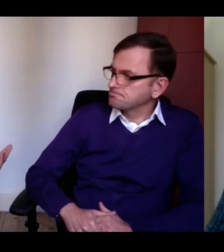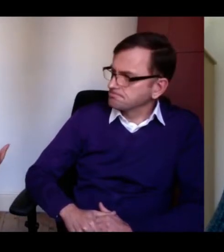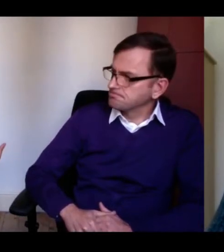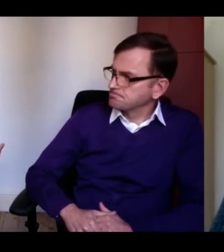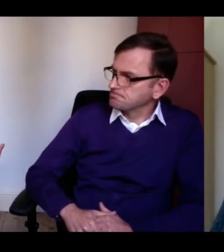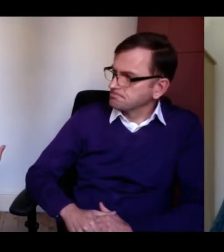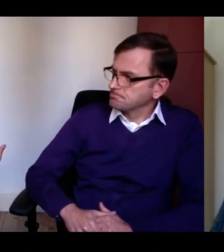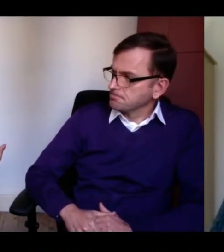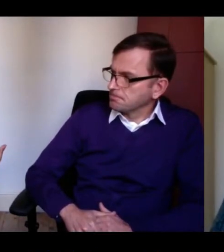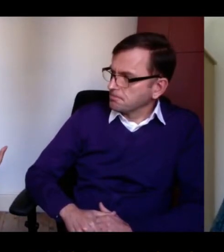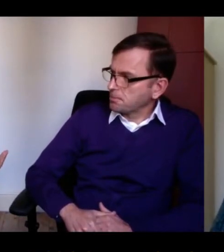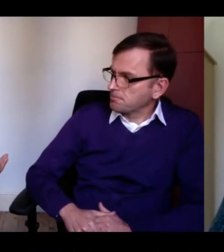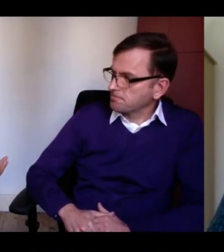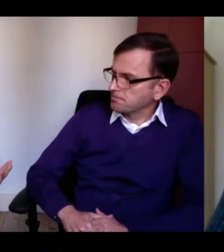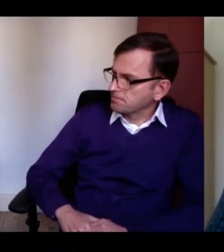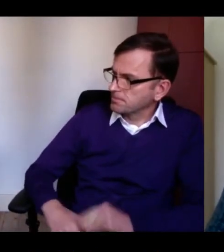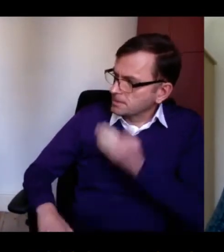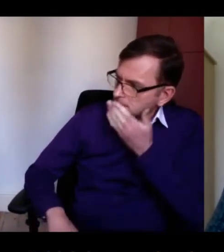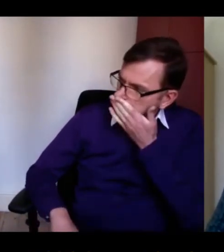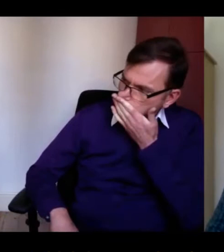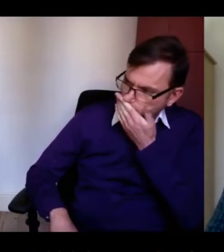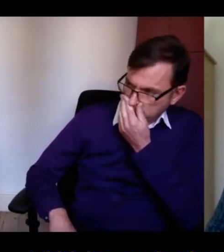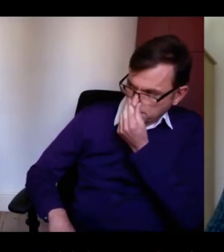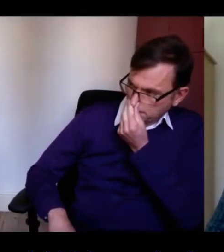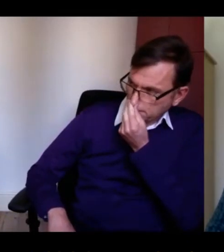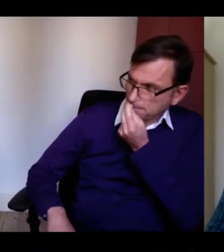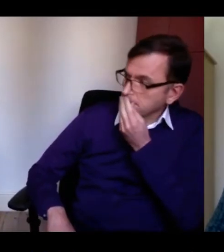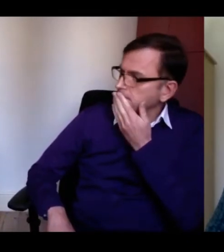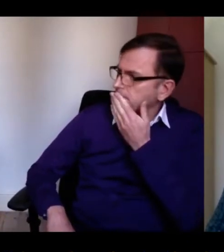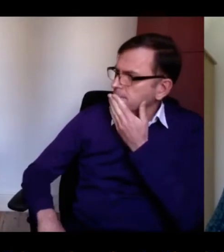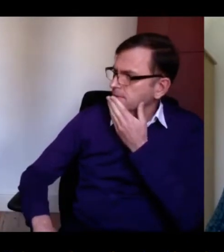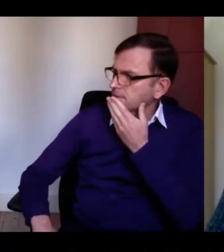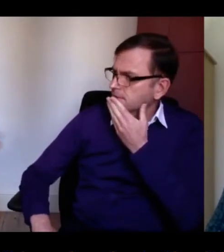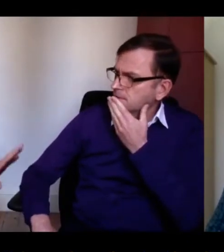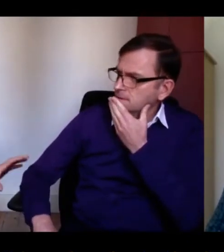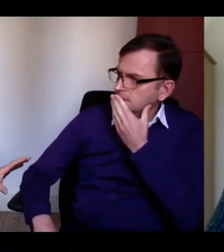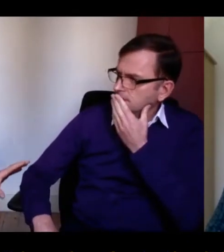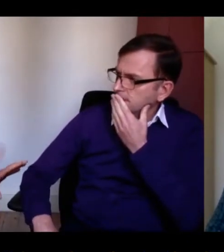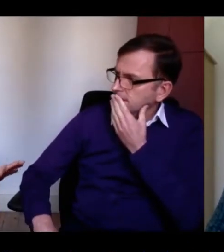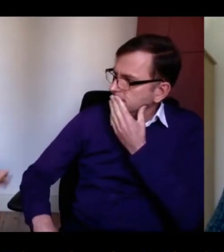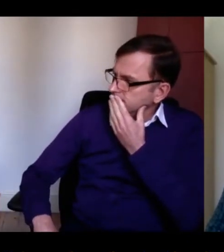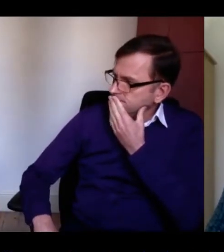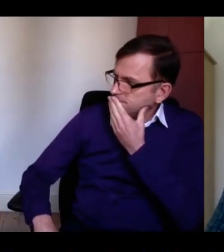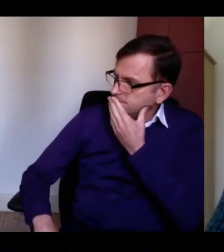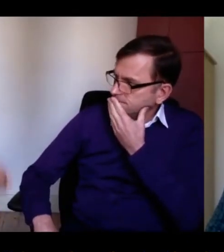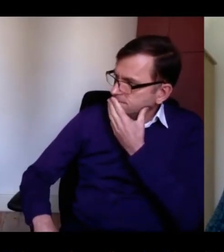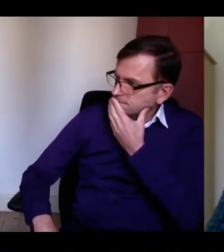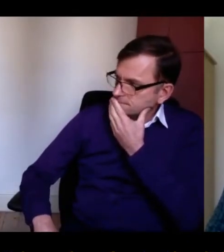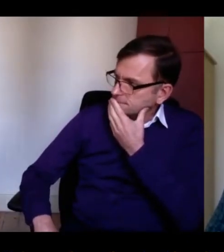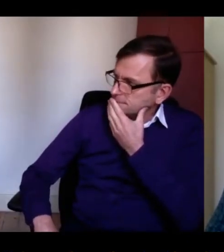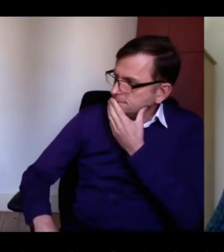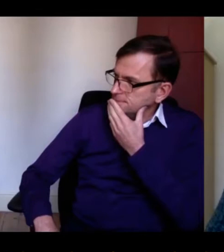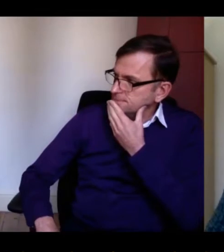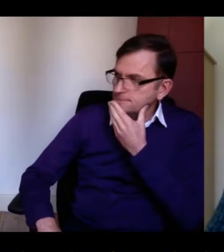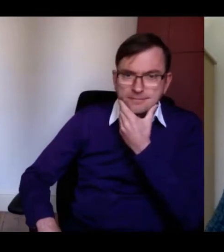he's got me with him, which is annoying for me as his interpreter. I don't know. mean, frustration is him as a deaf bloke.